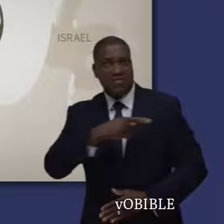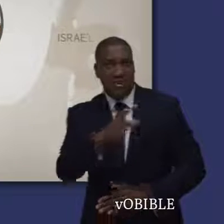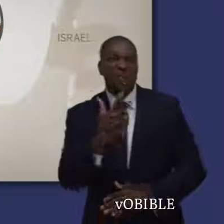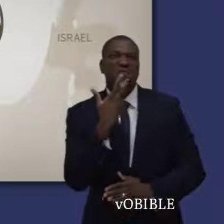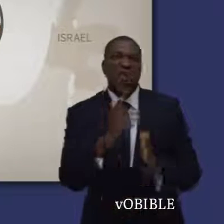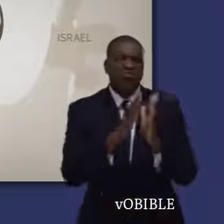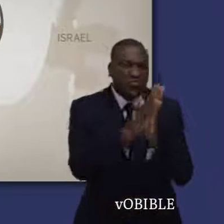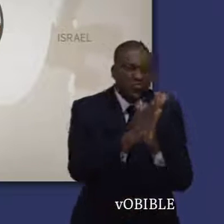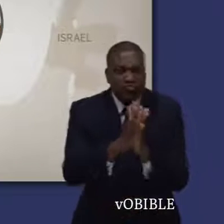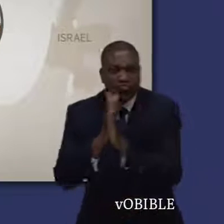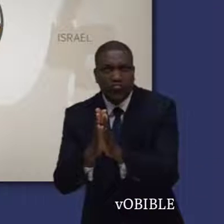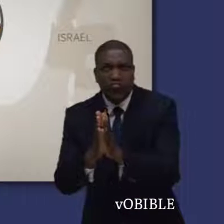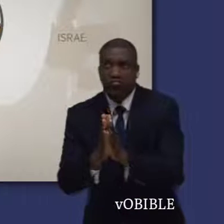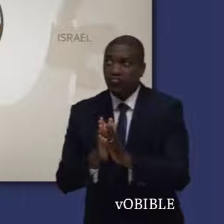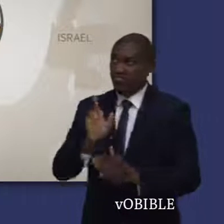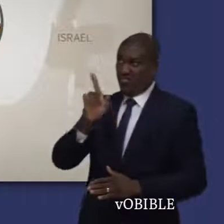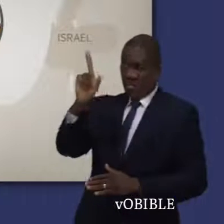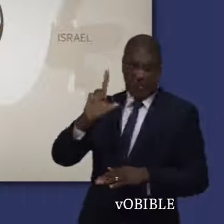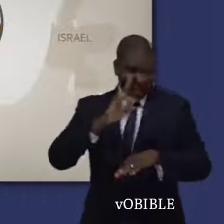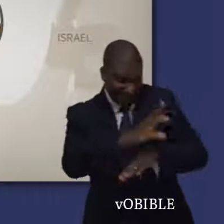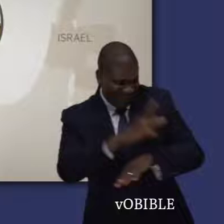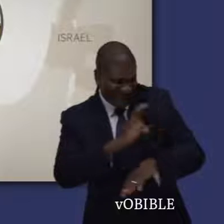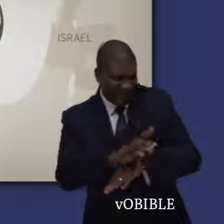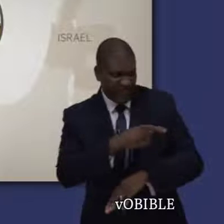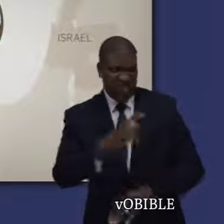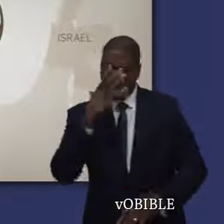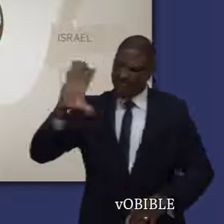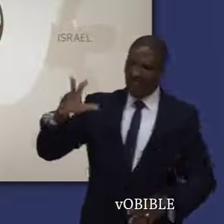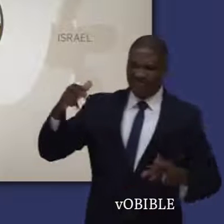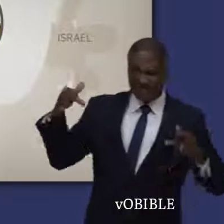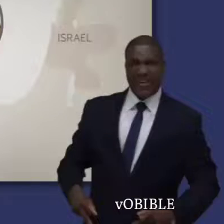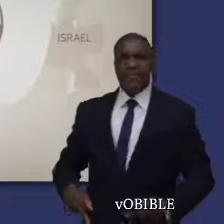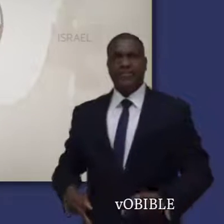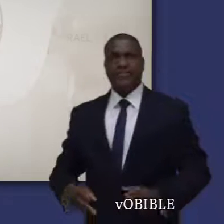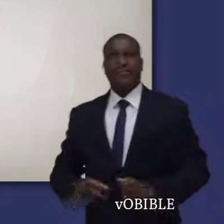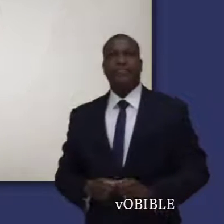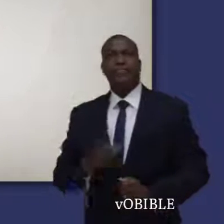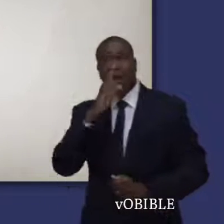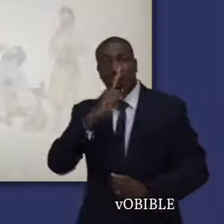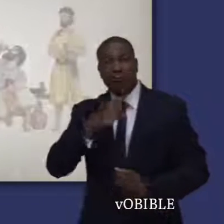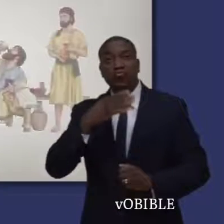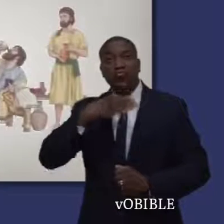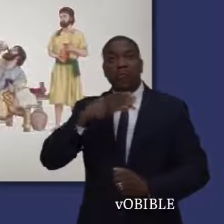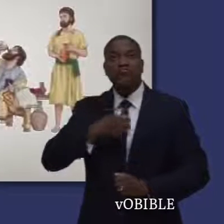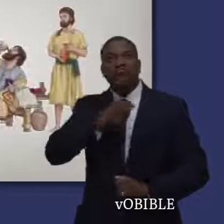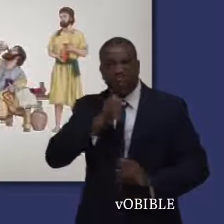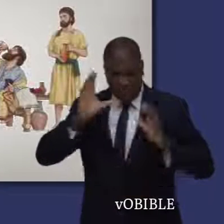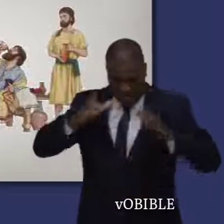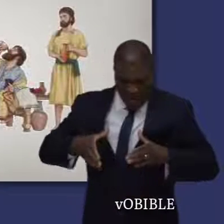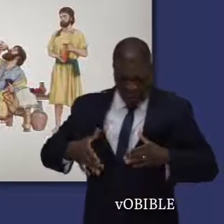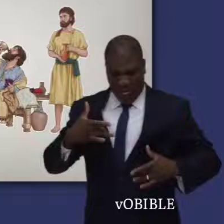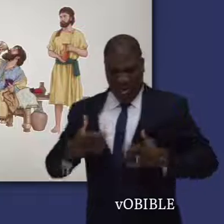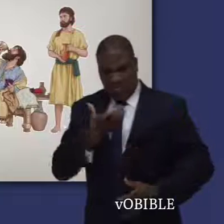of the nation's false religious practices and stubborn refusal to accept discipline. Israel has